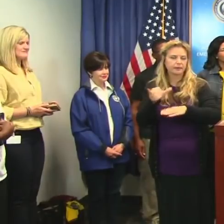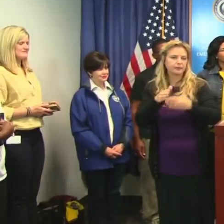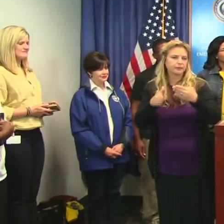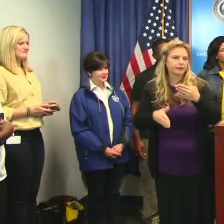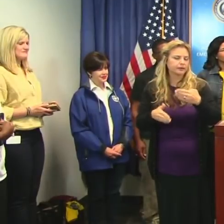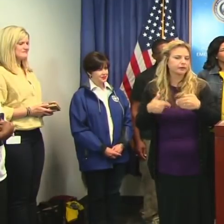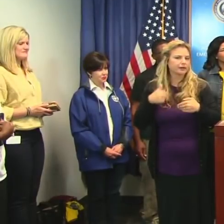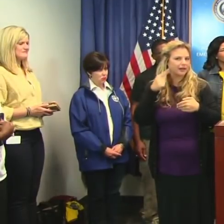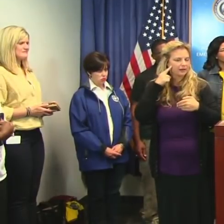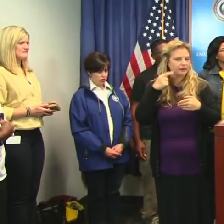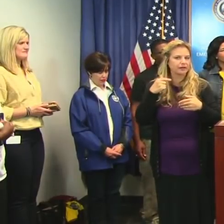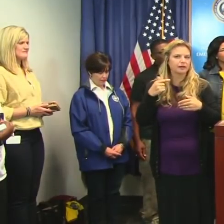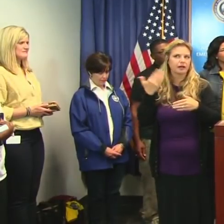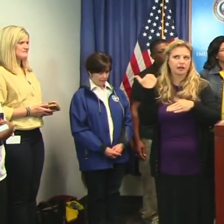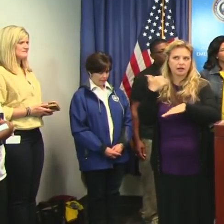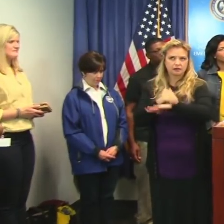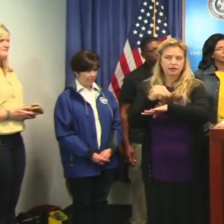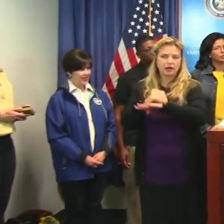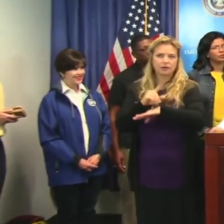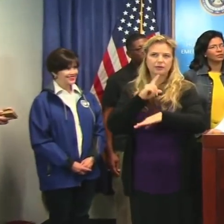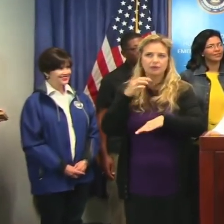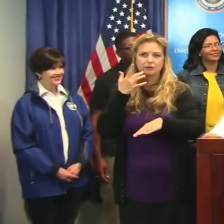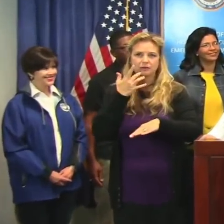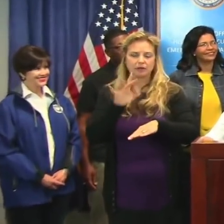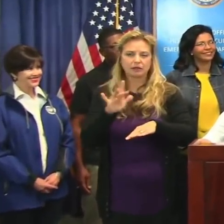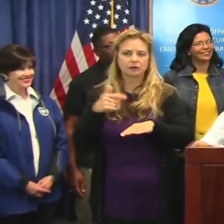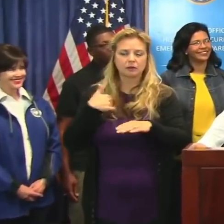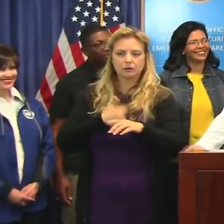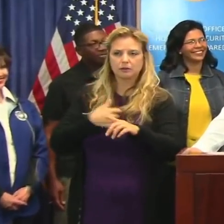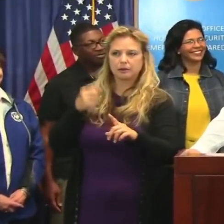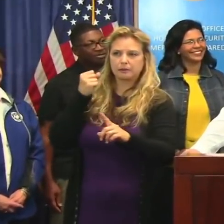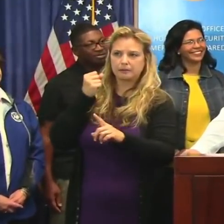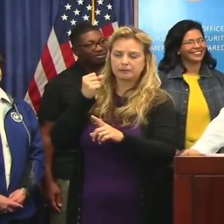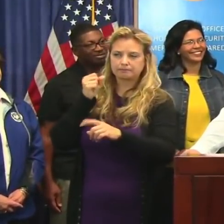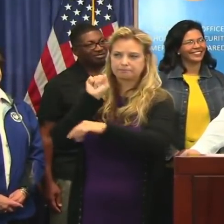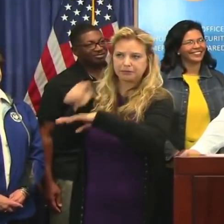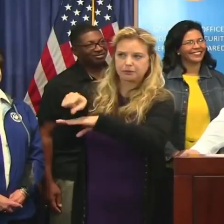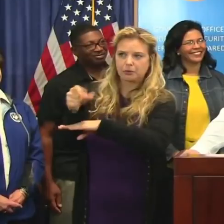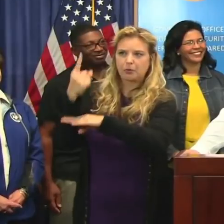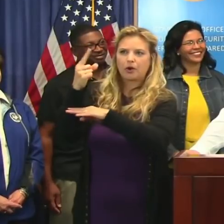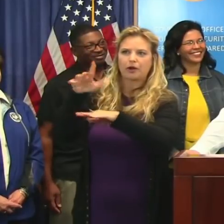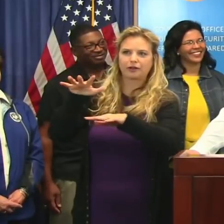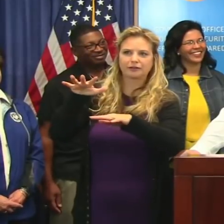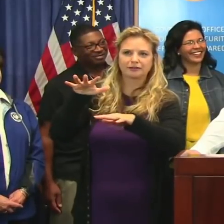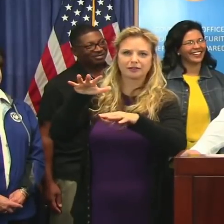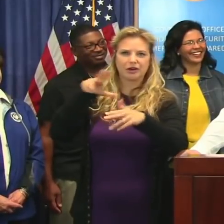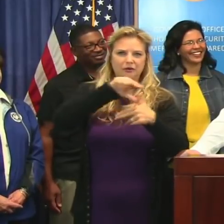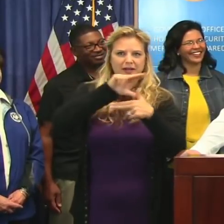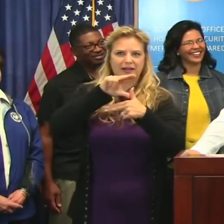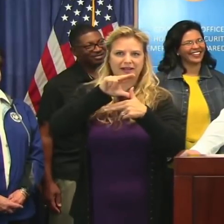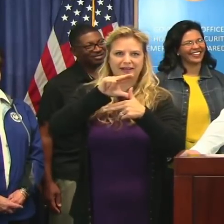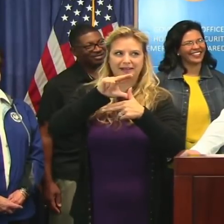think we had the great fortune last night of beating one hurricane out of Miami.